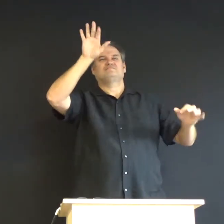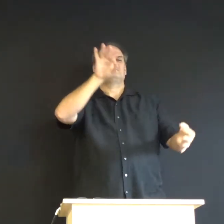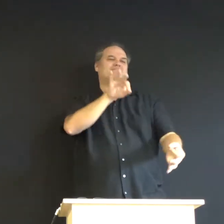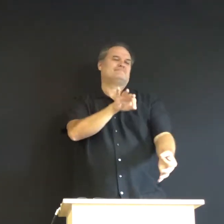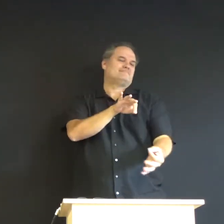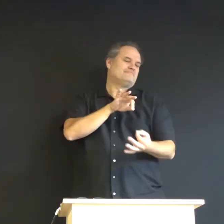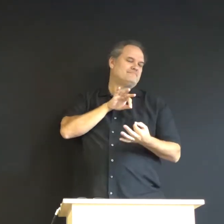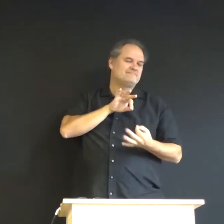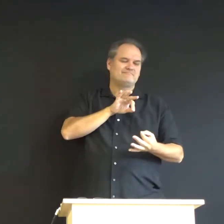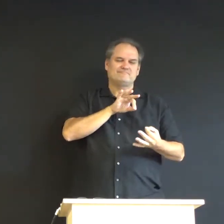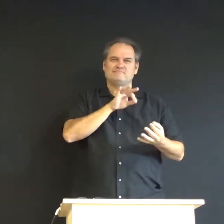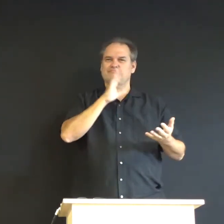Isaiah.